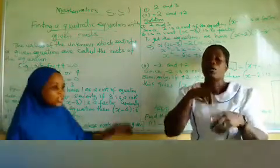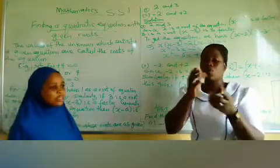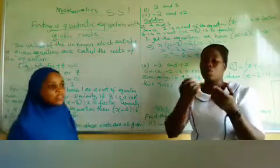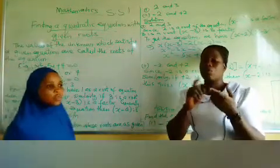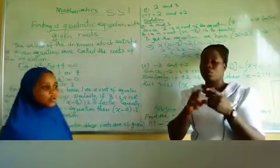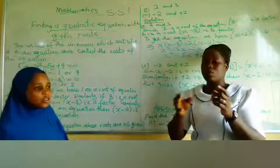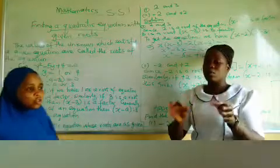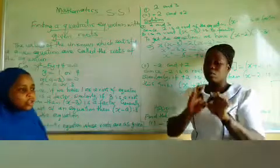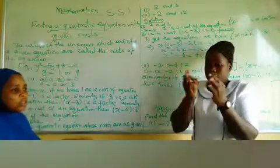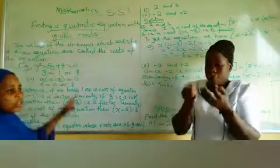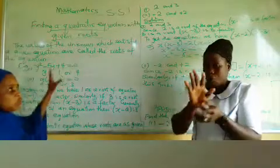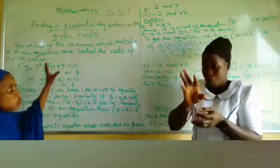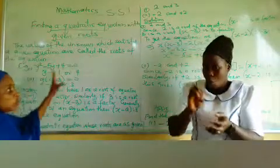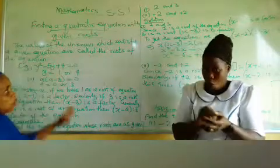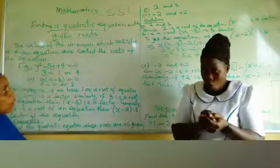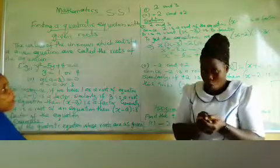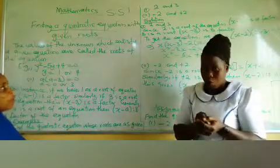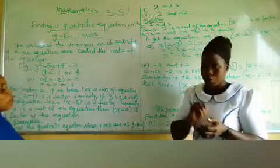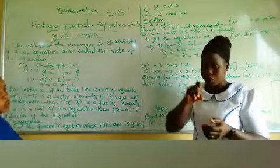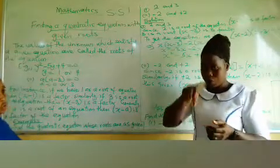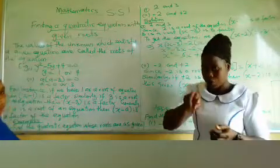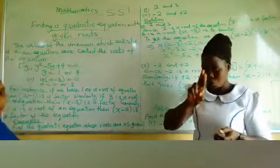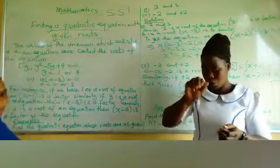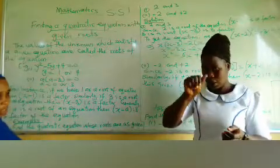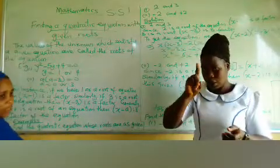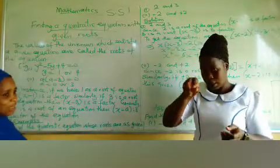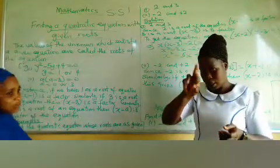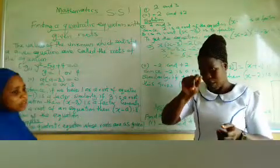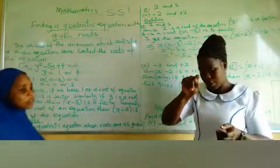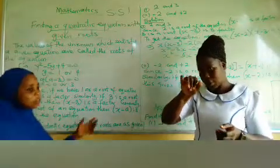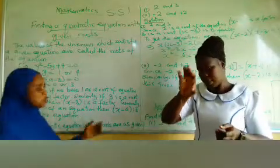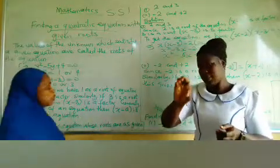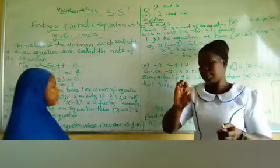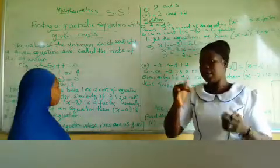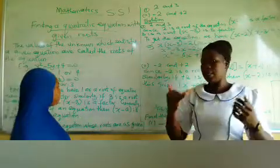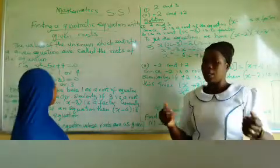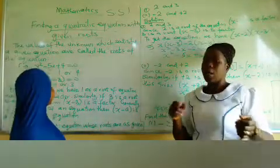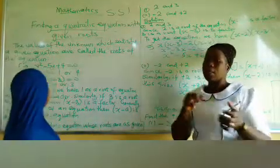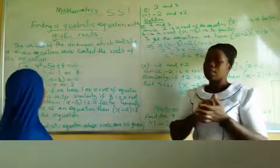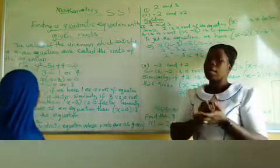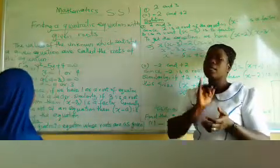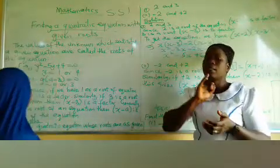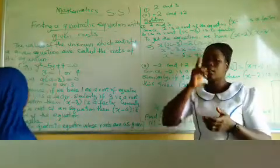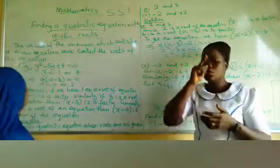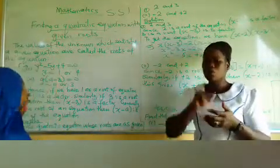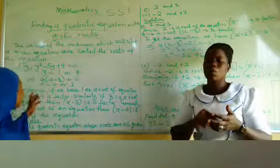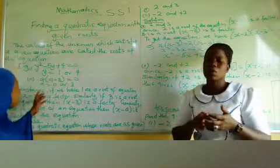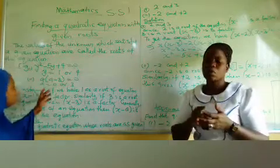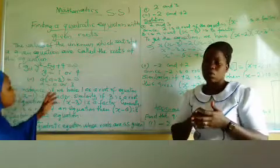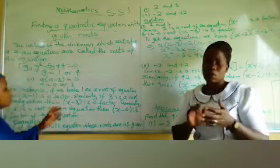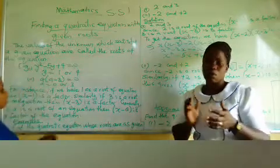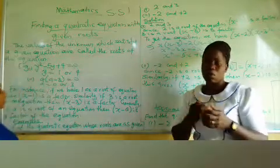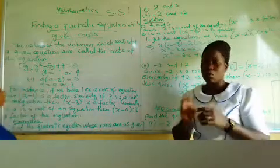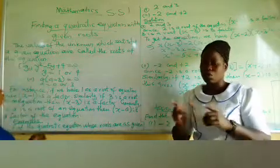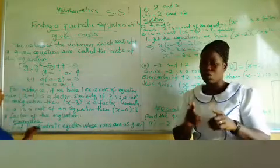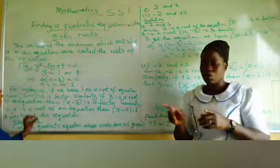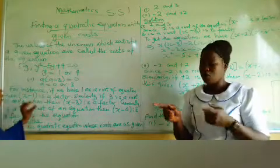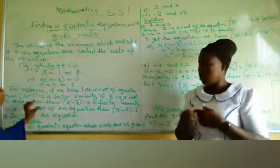quadratic equation, is what we are about to examine today. Let's take for instance, if you are given